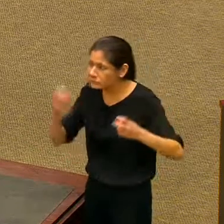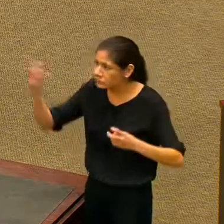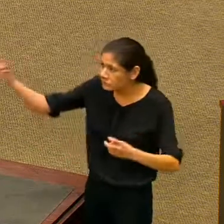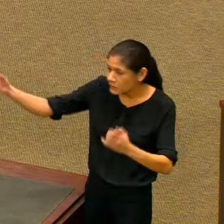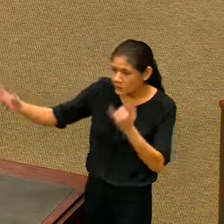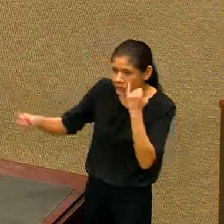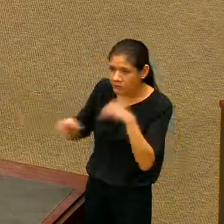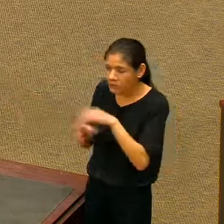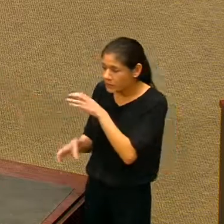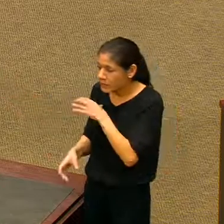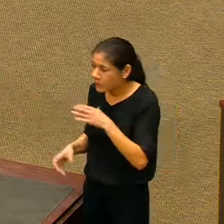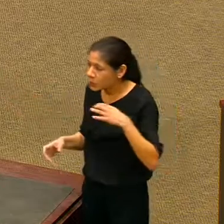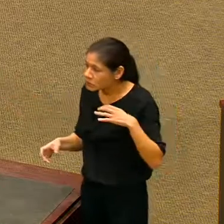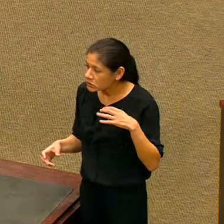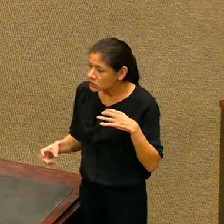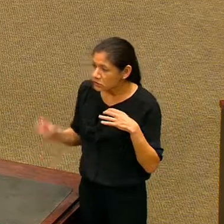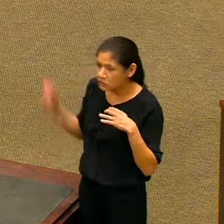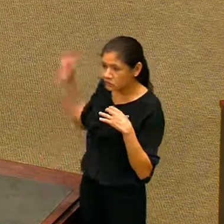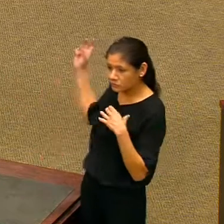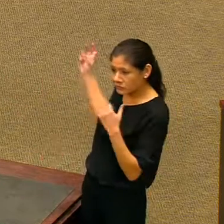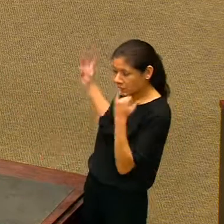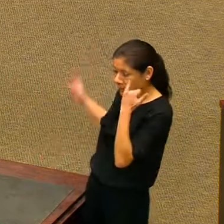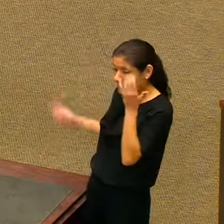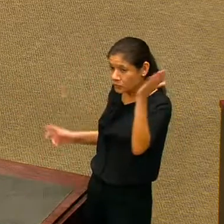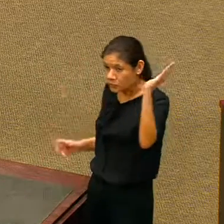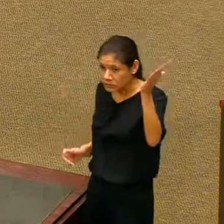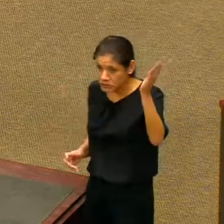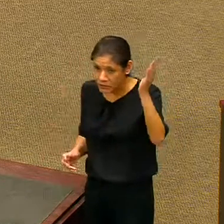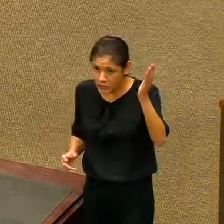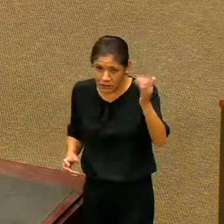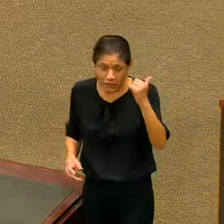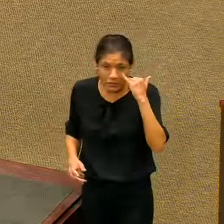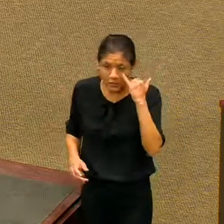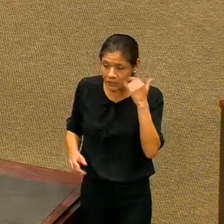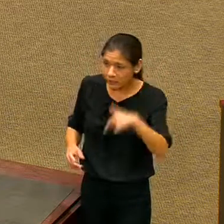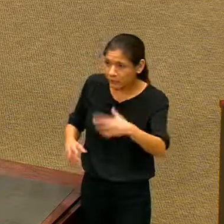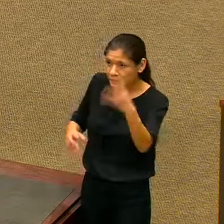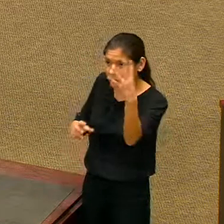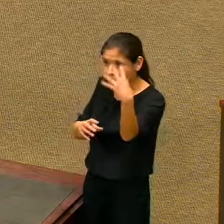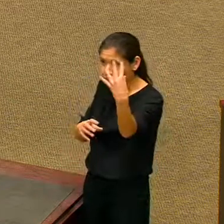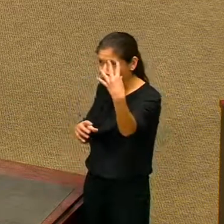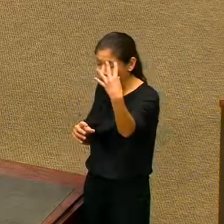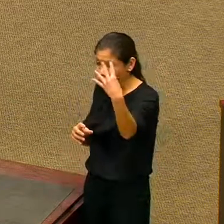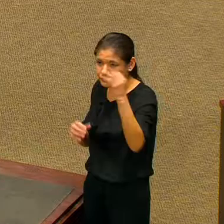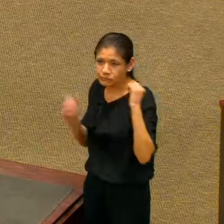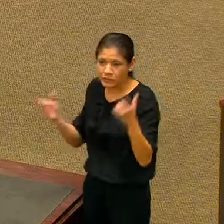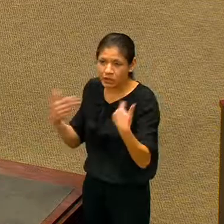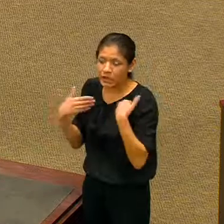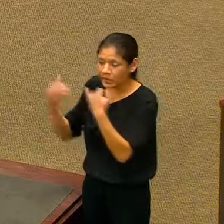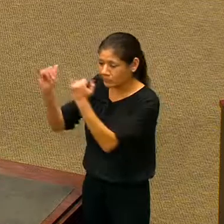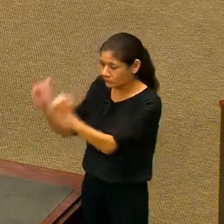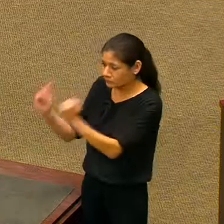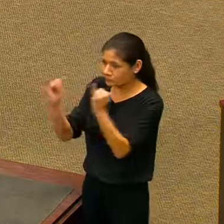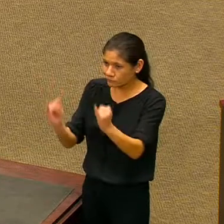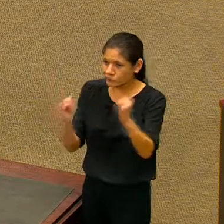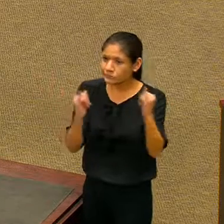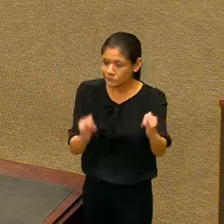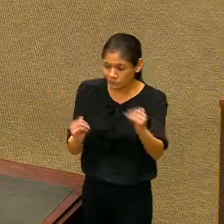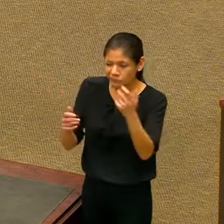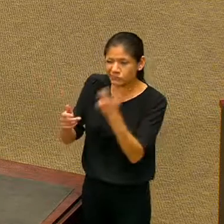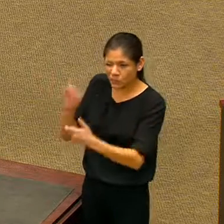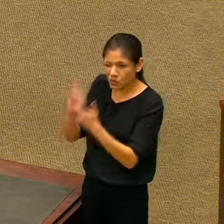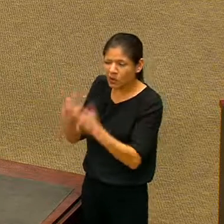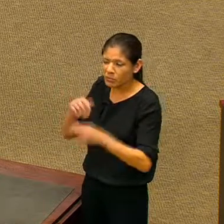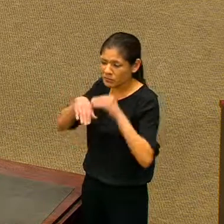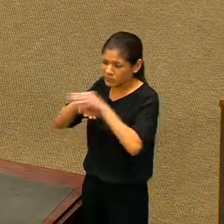in council, whether you're presenting, whether it's the broadcast. They all have their own individual issues that